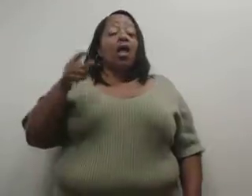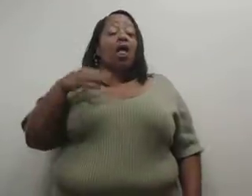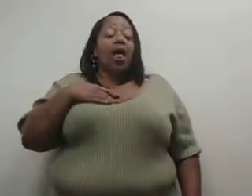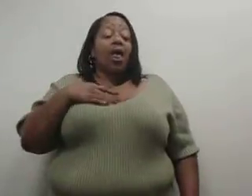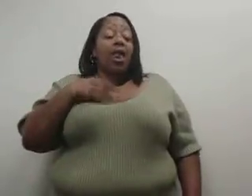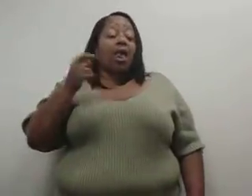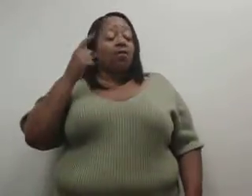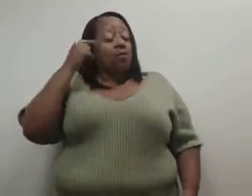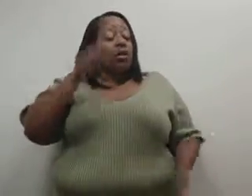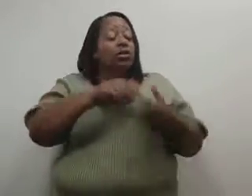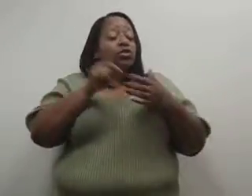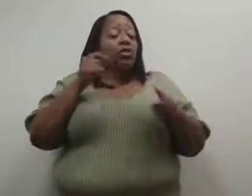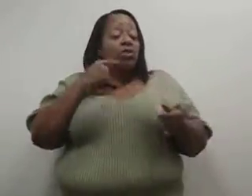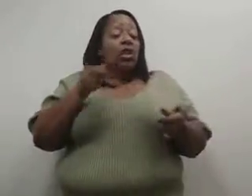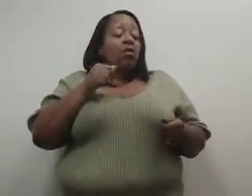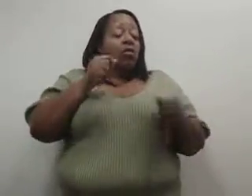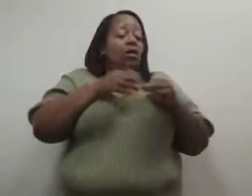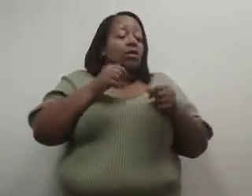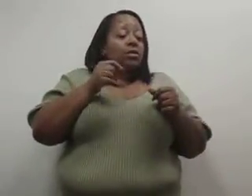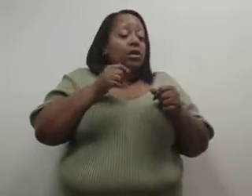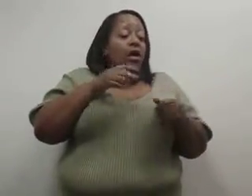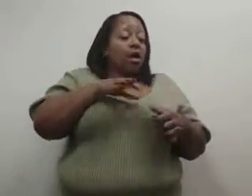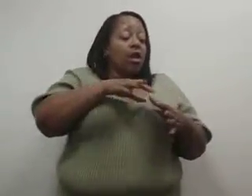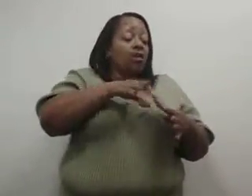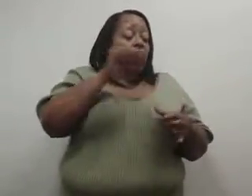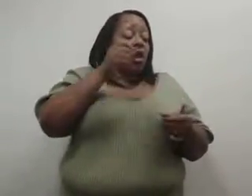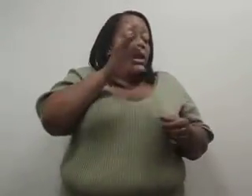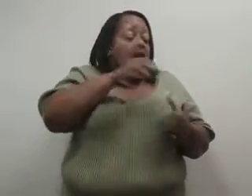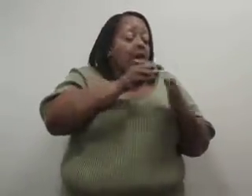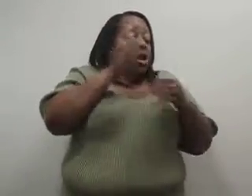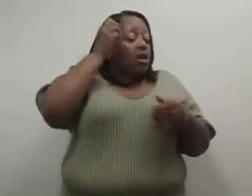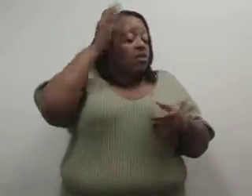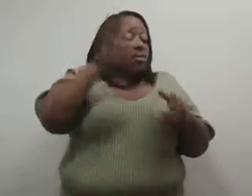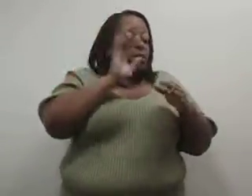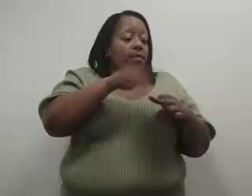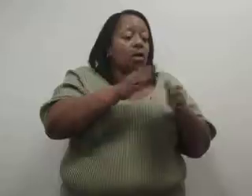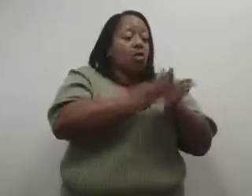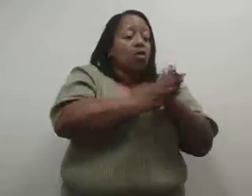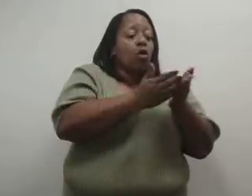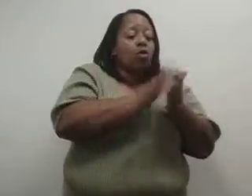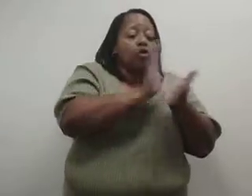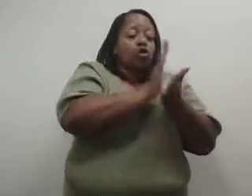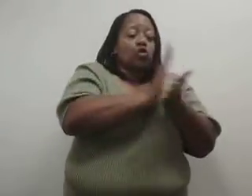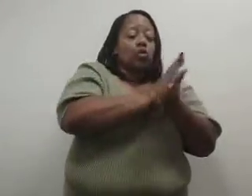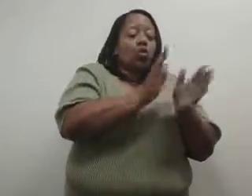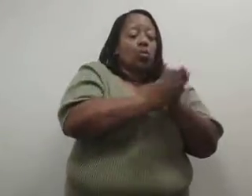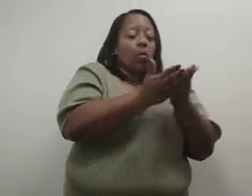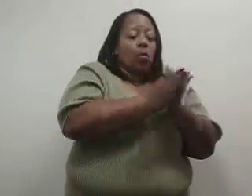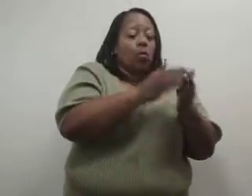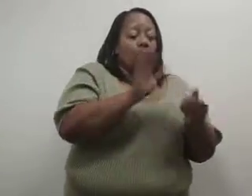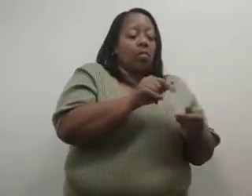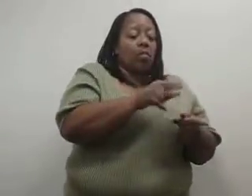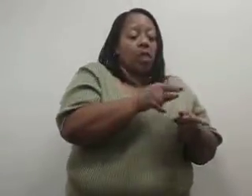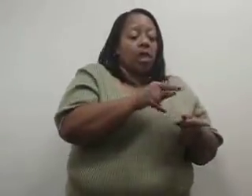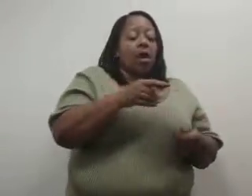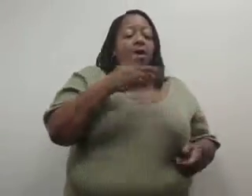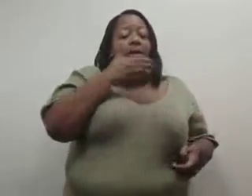then writing from a journal or periodical or some such source. And then they assemble